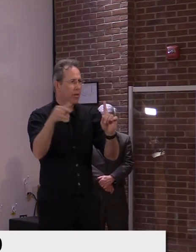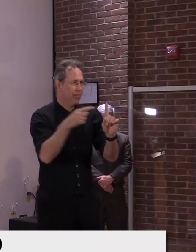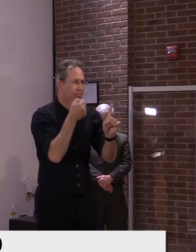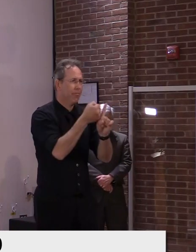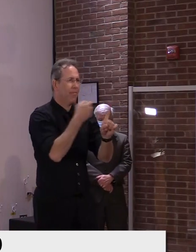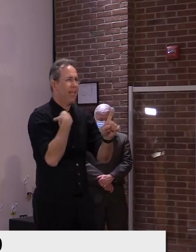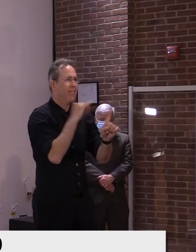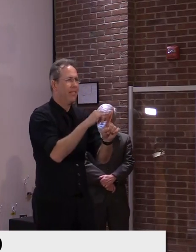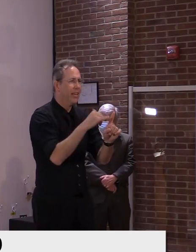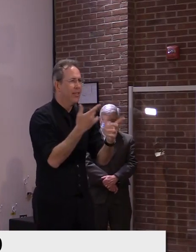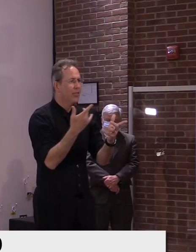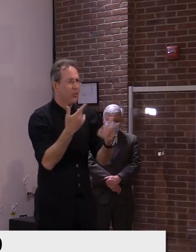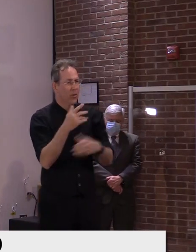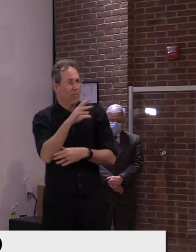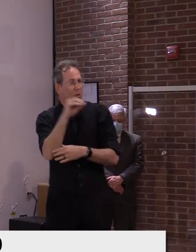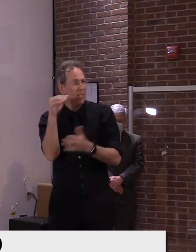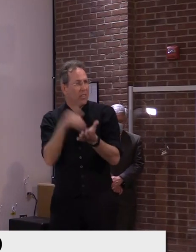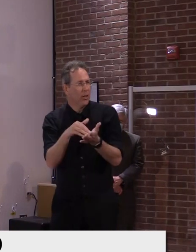statistically,